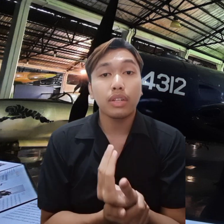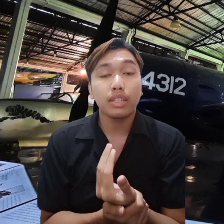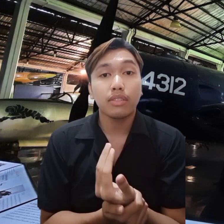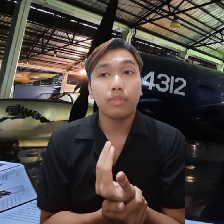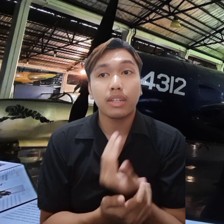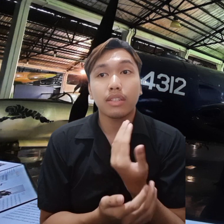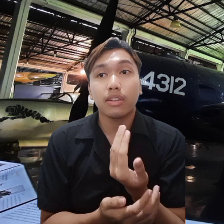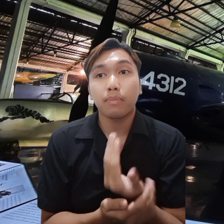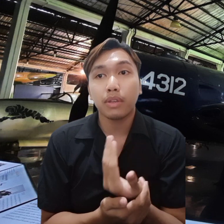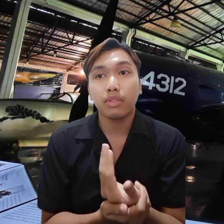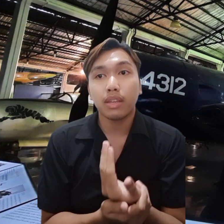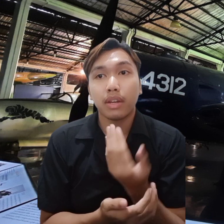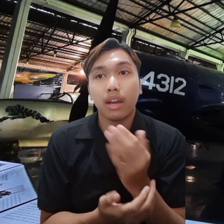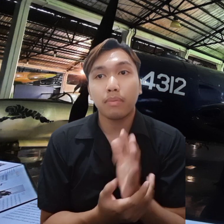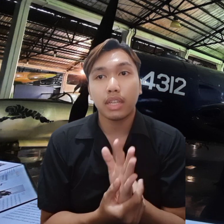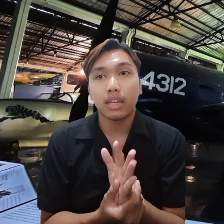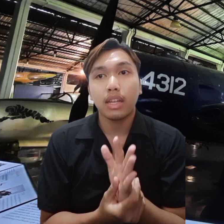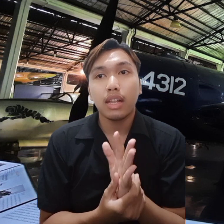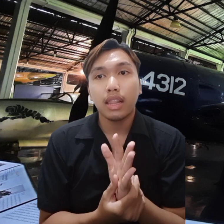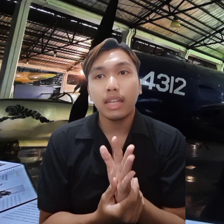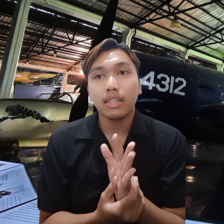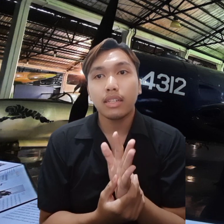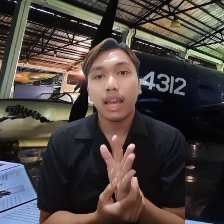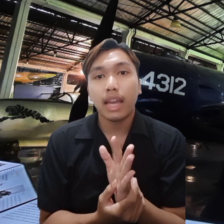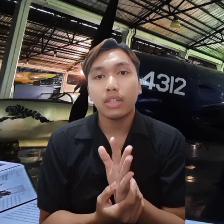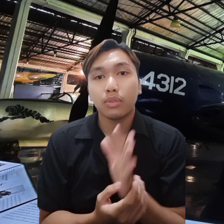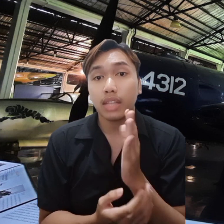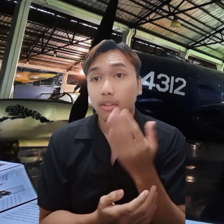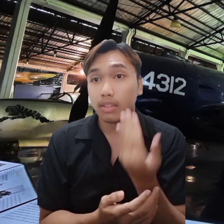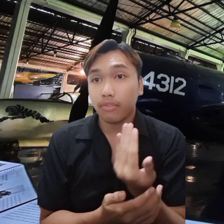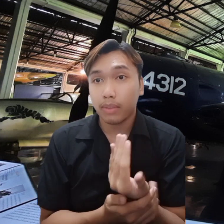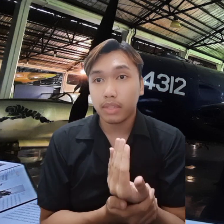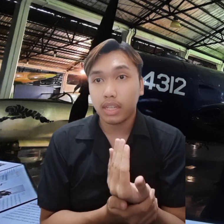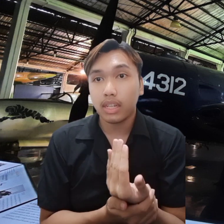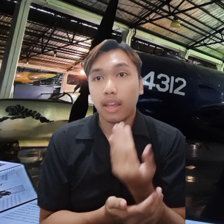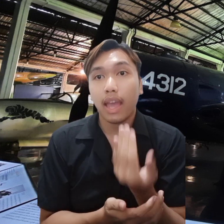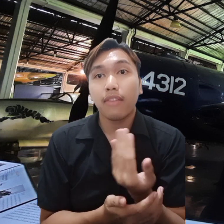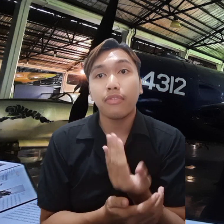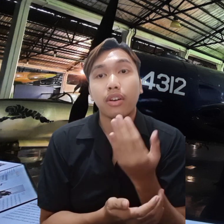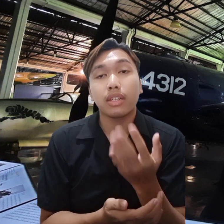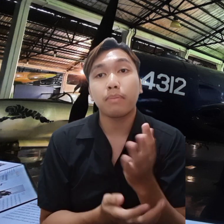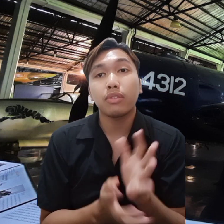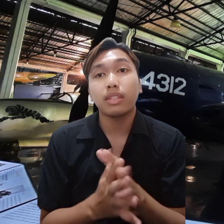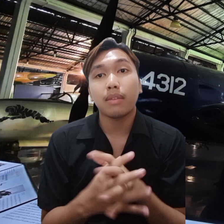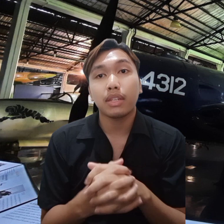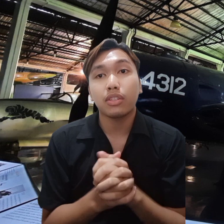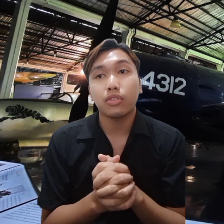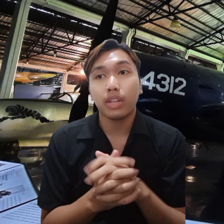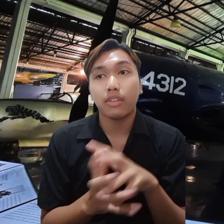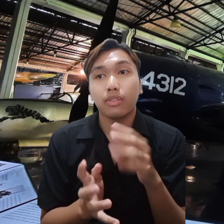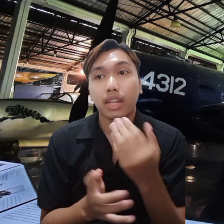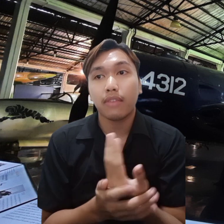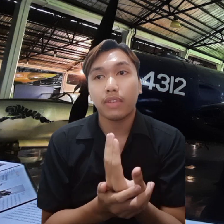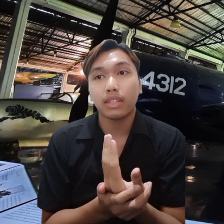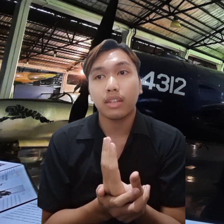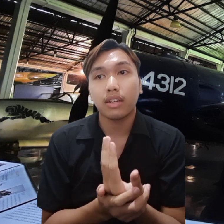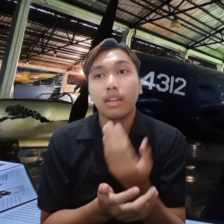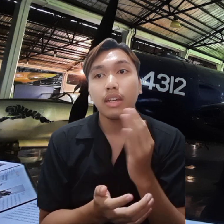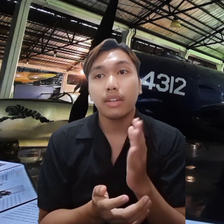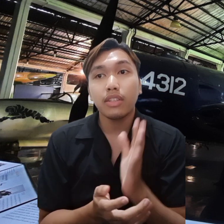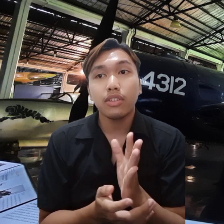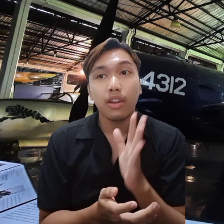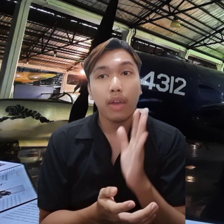in the oldest visits of the museum and object. Later than 2015 the airport the museum did to change the name is